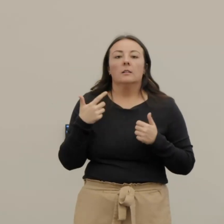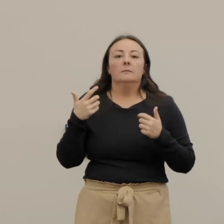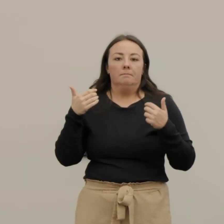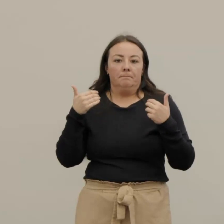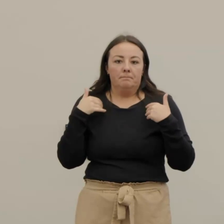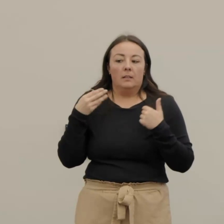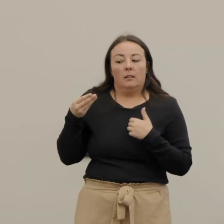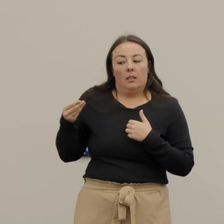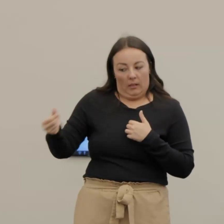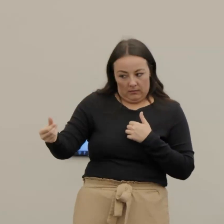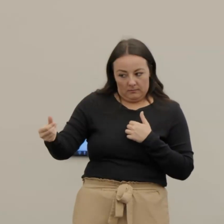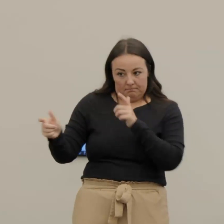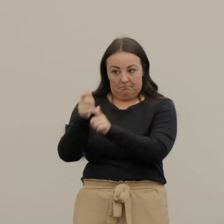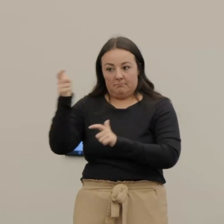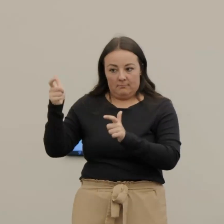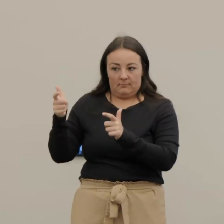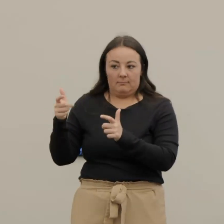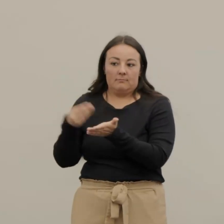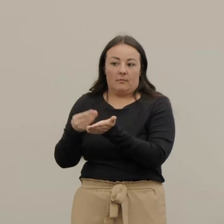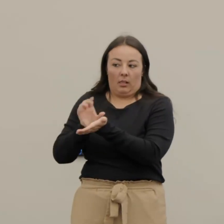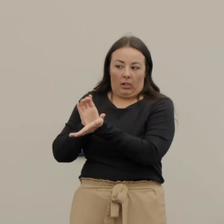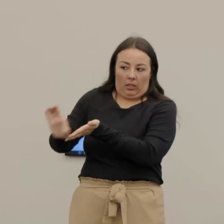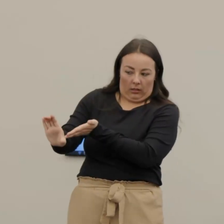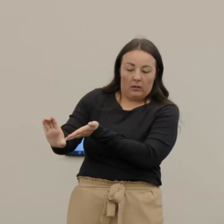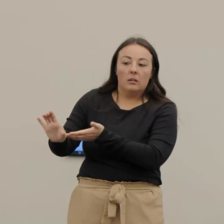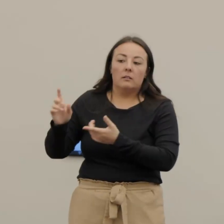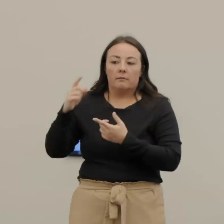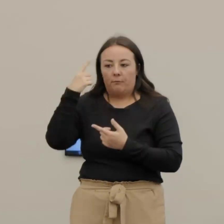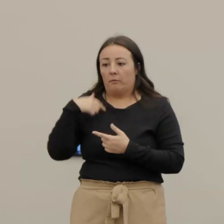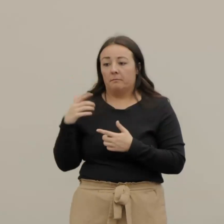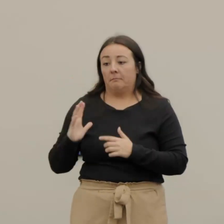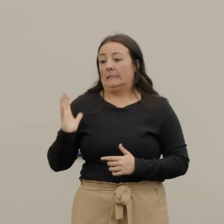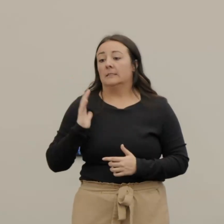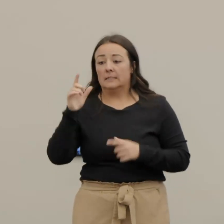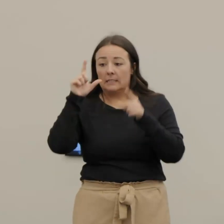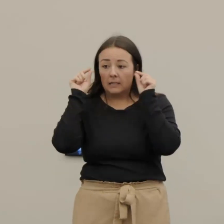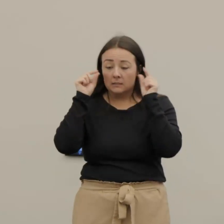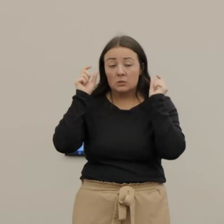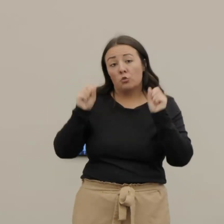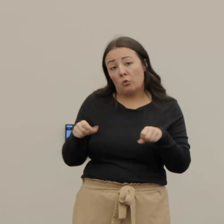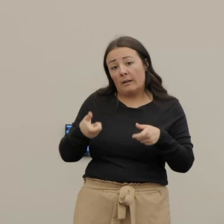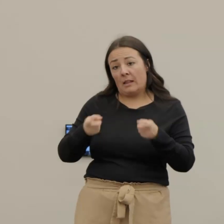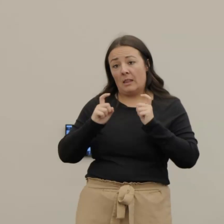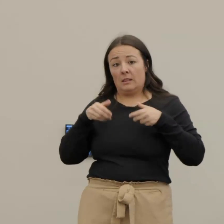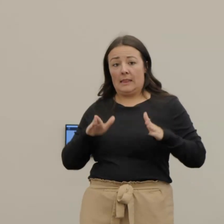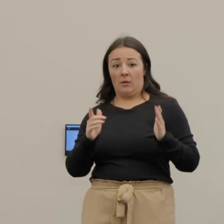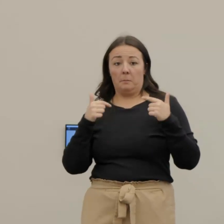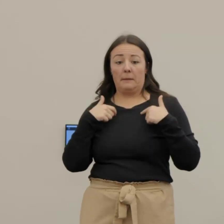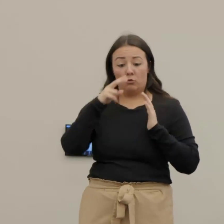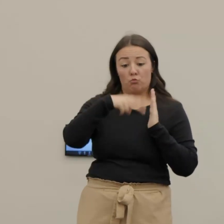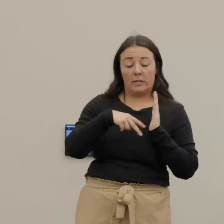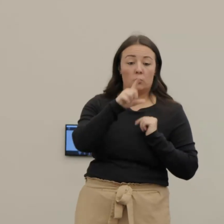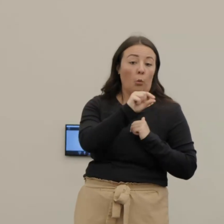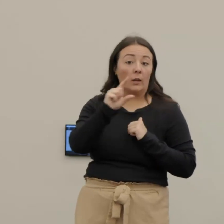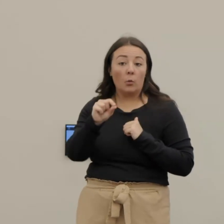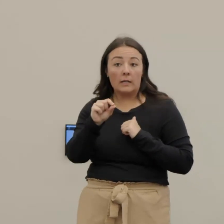get the lenses that could have let me read and see 20/20